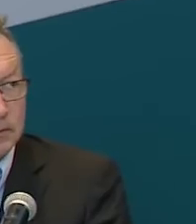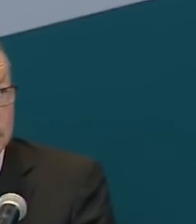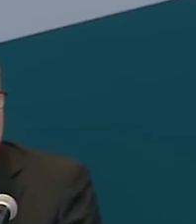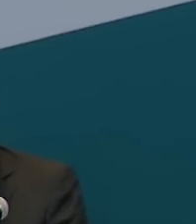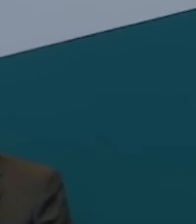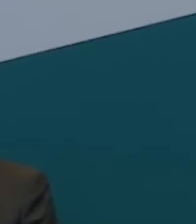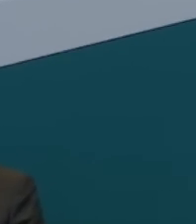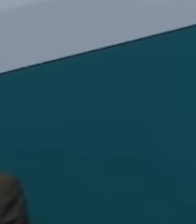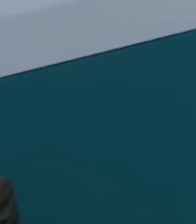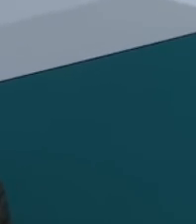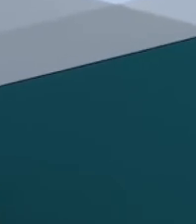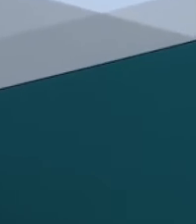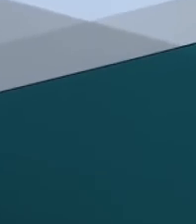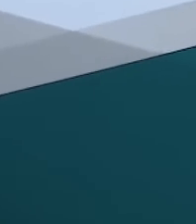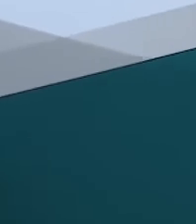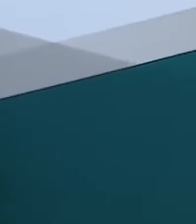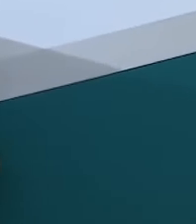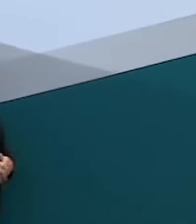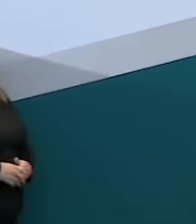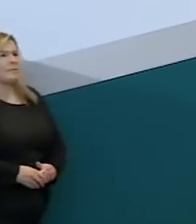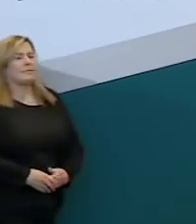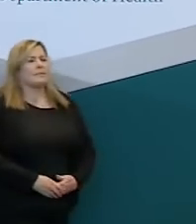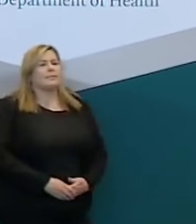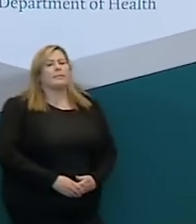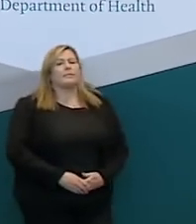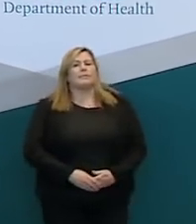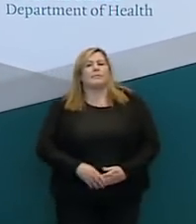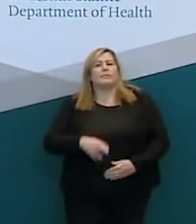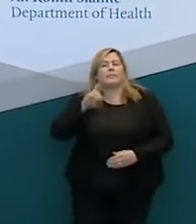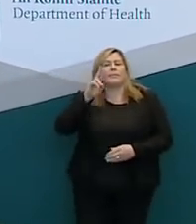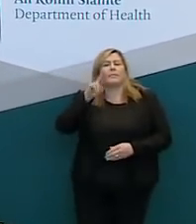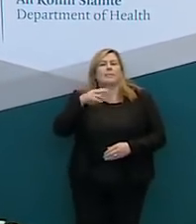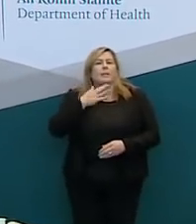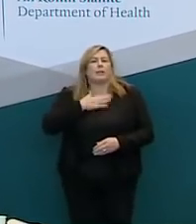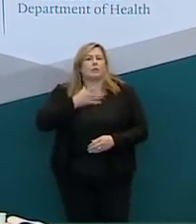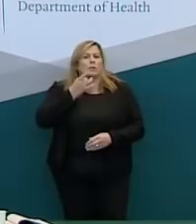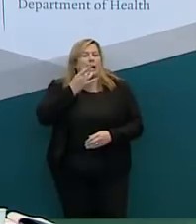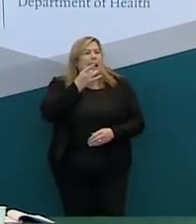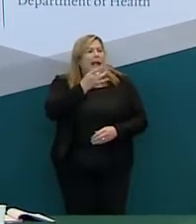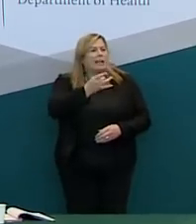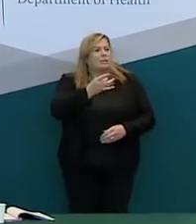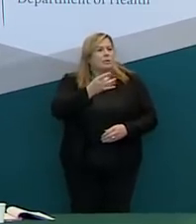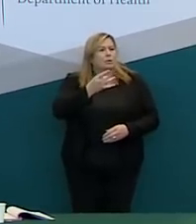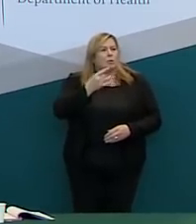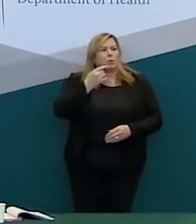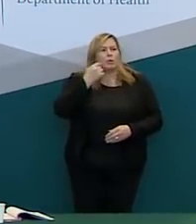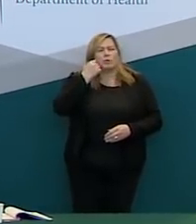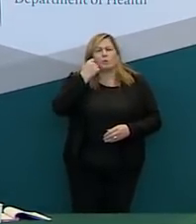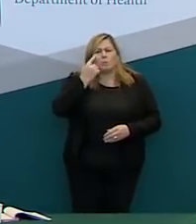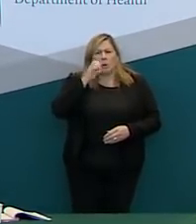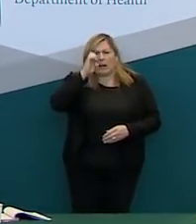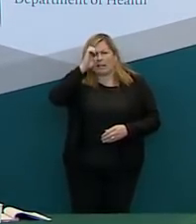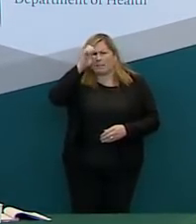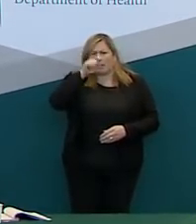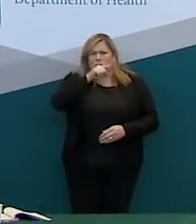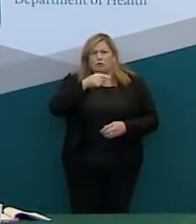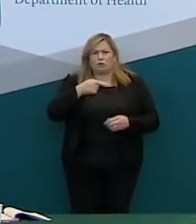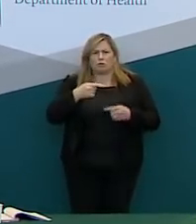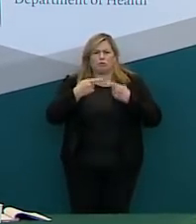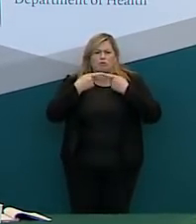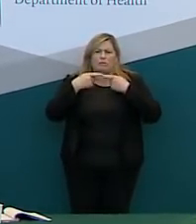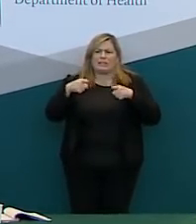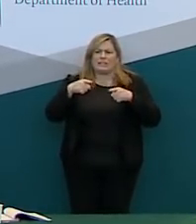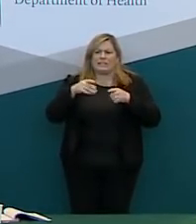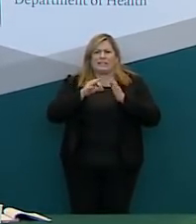Gina McEnroe with the Irish Examiner, good evening. Can I just ask you, tomorrow the EU is expected to release guidelines on possible easing